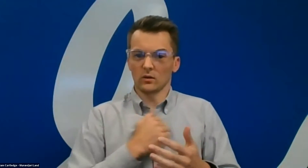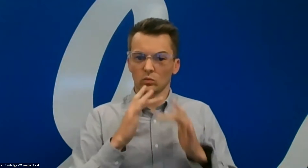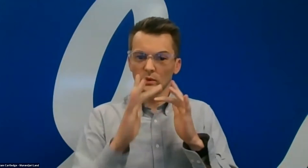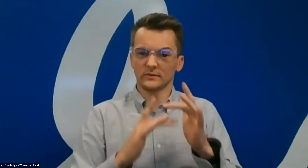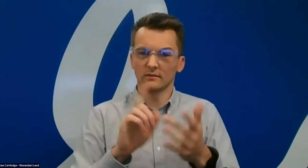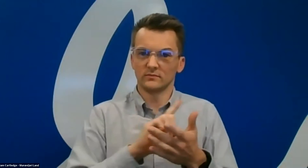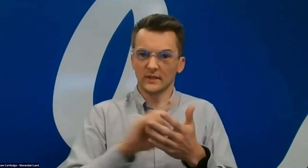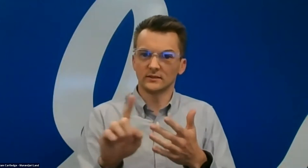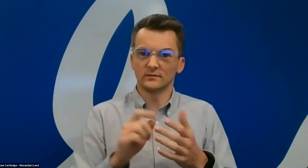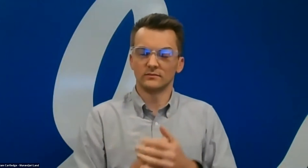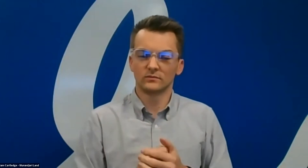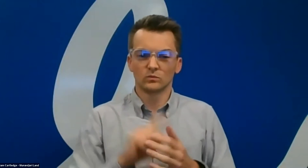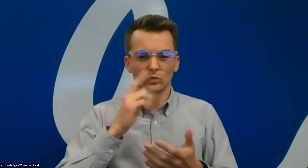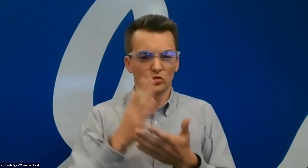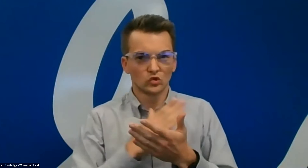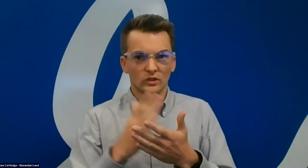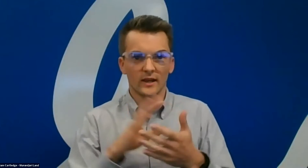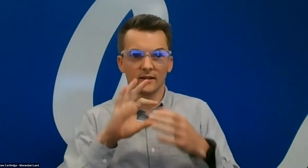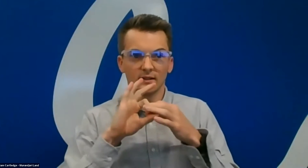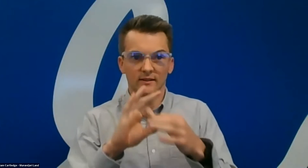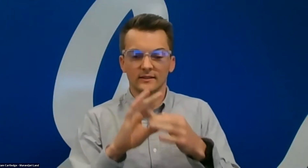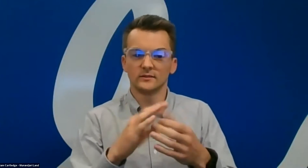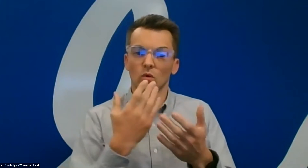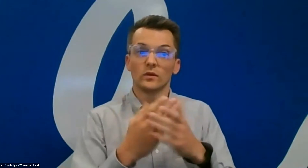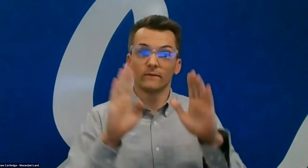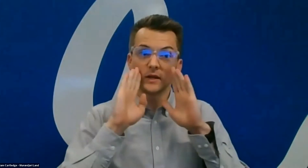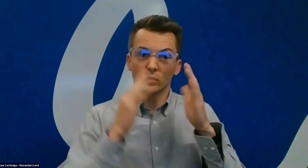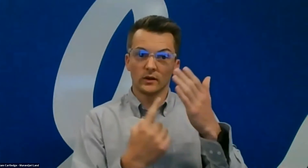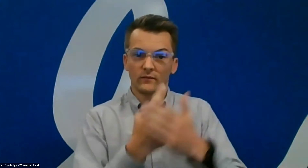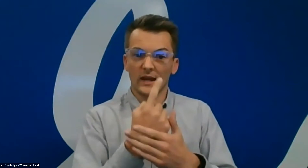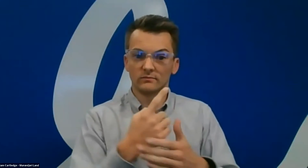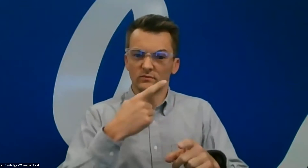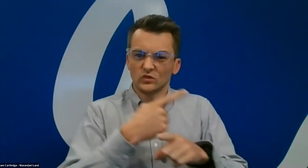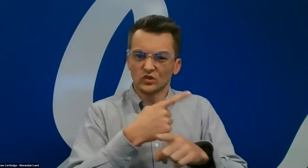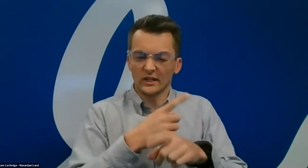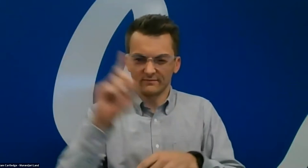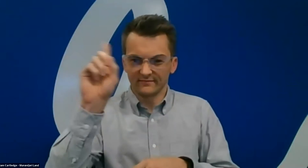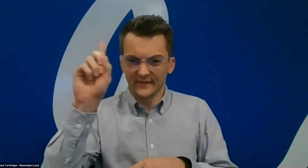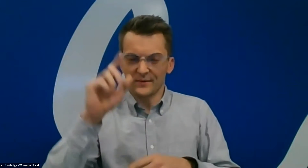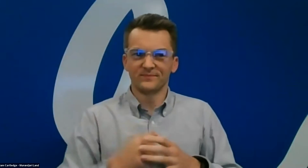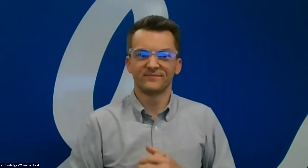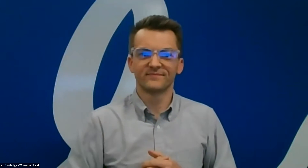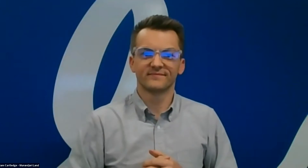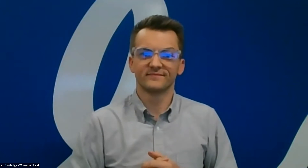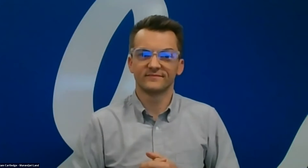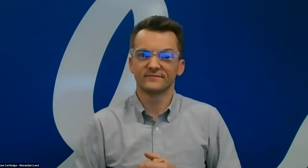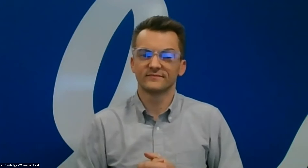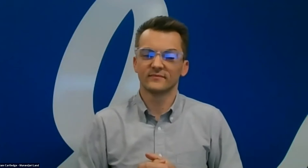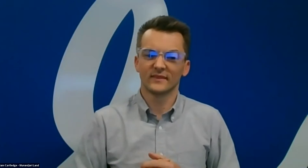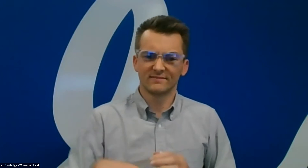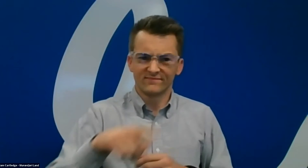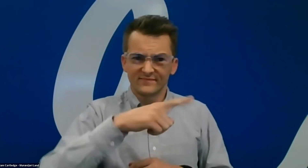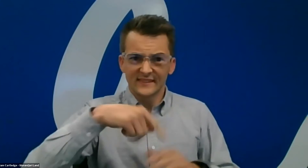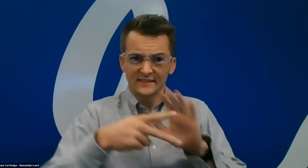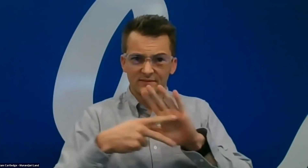So the videos will be on our website, We'll be sharing our links on our Facebook page as